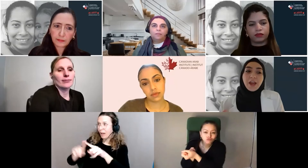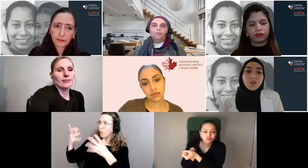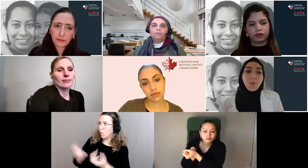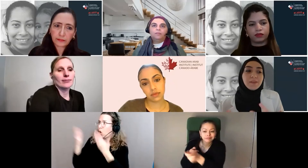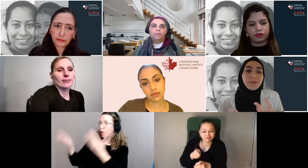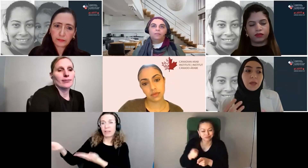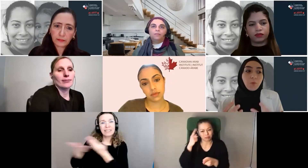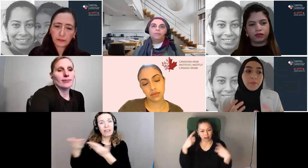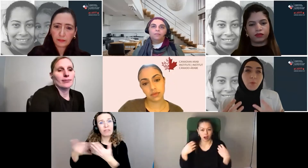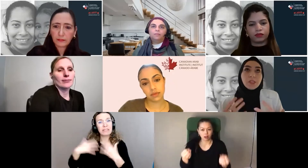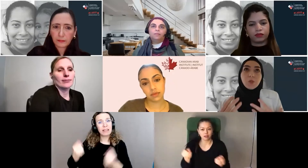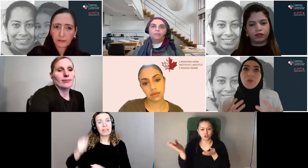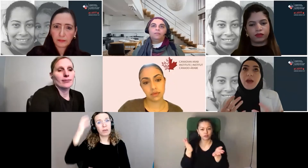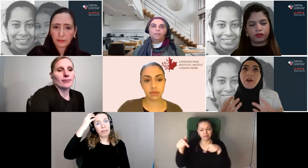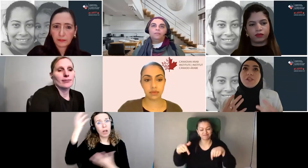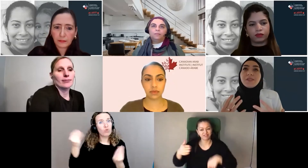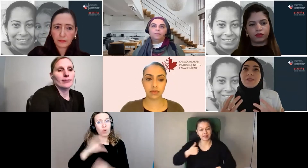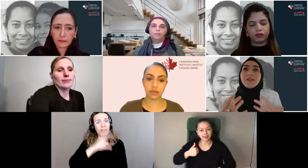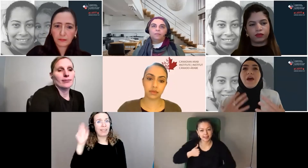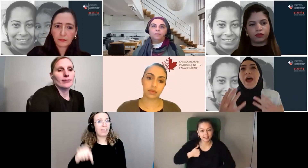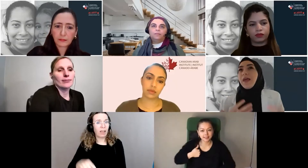I don't know, but I think we do lack